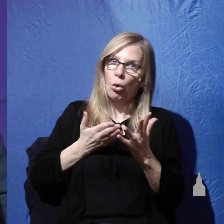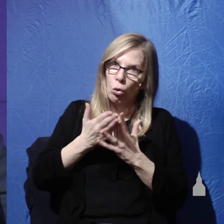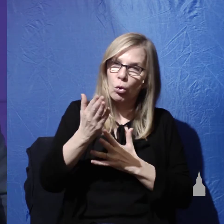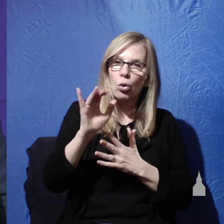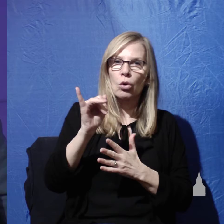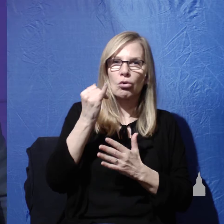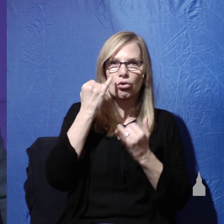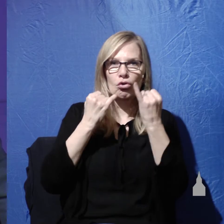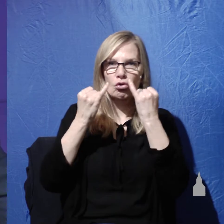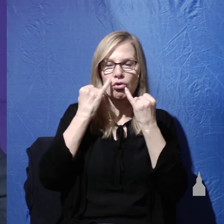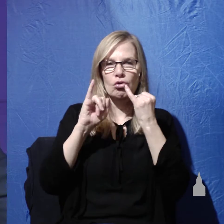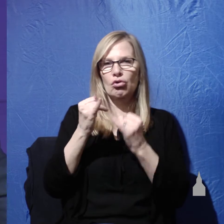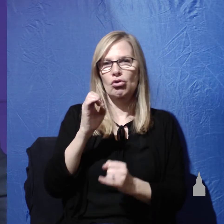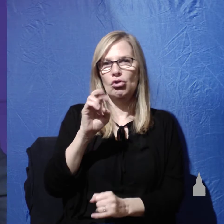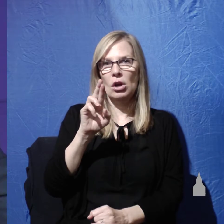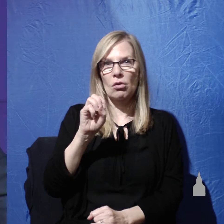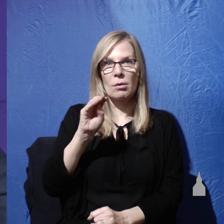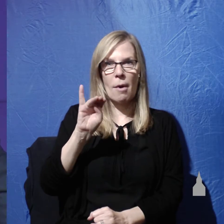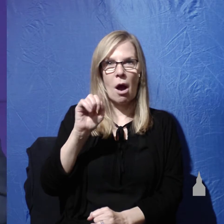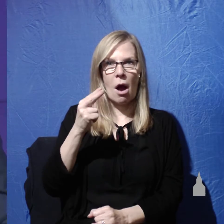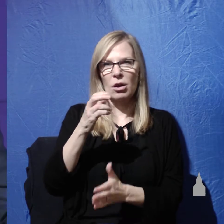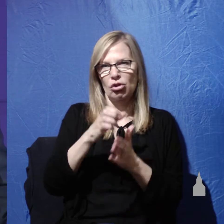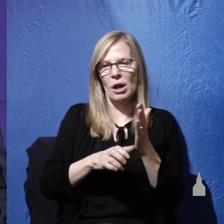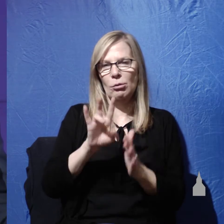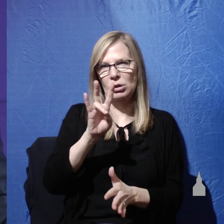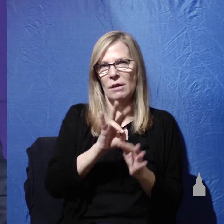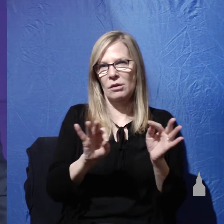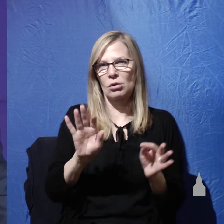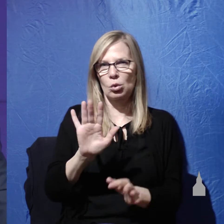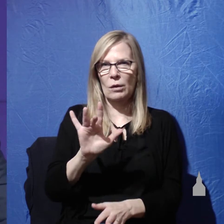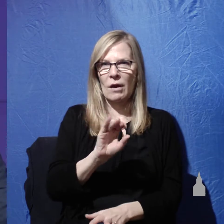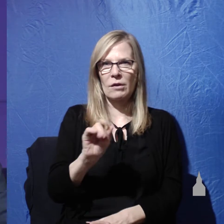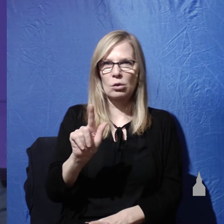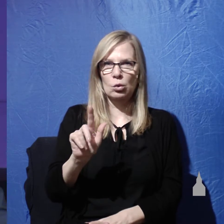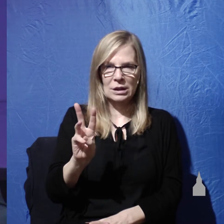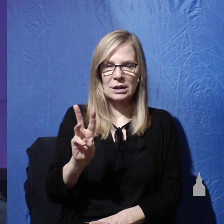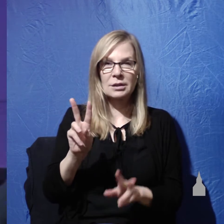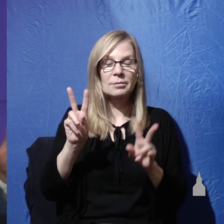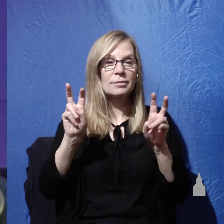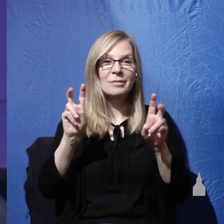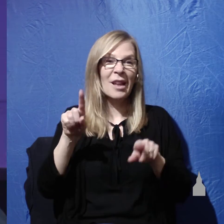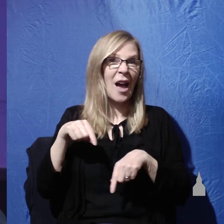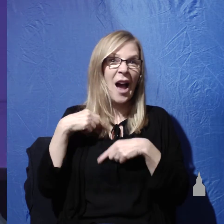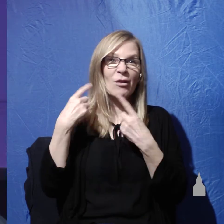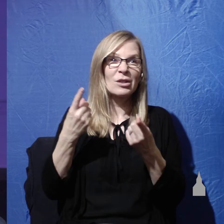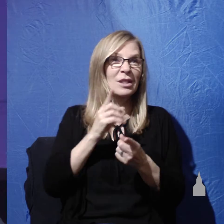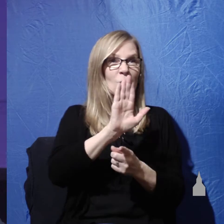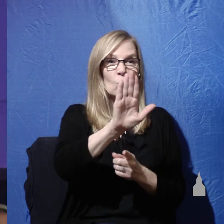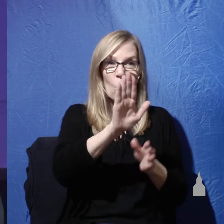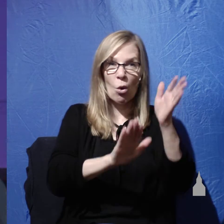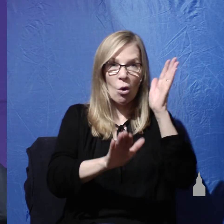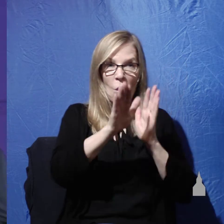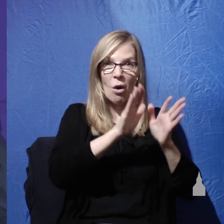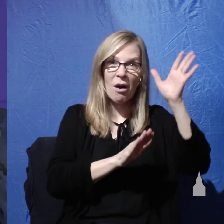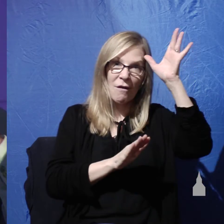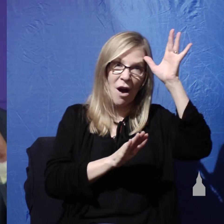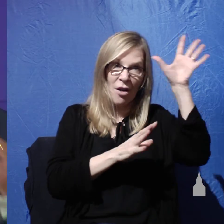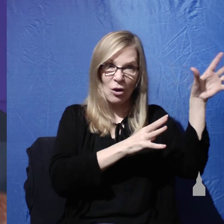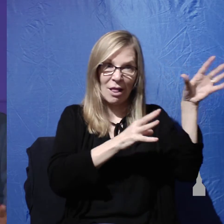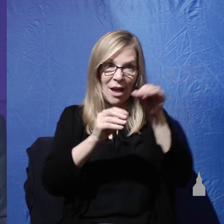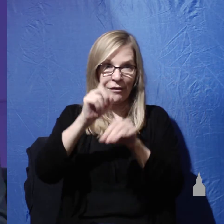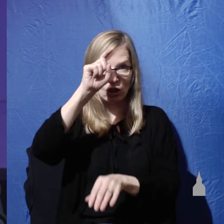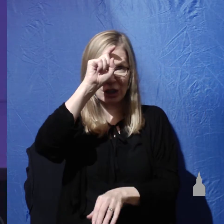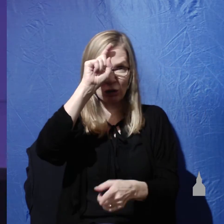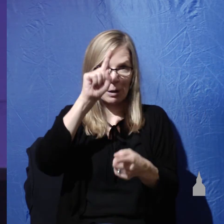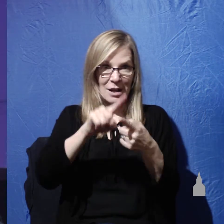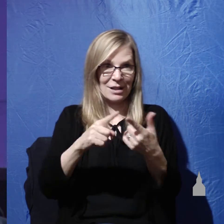Jeremiah 7, verses 25 and 26. "Since the day that your fathers came out of the land of Egypt until this